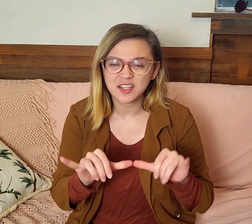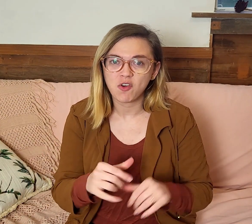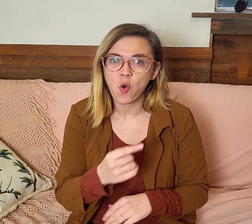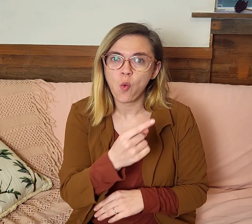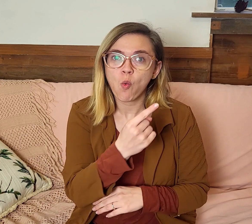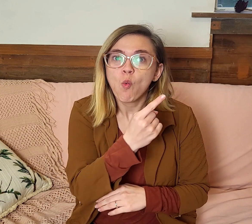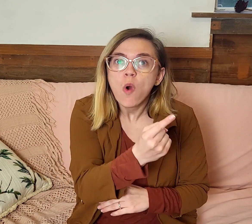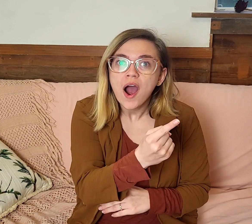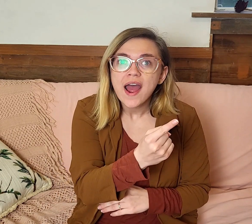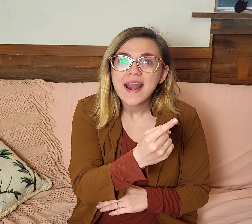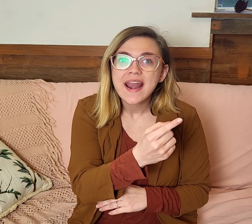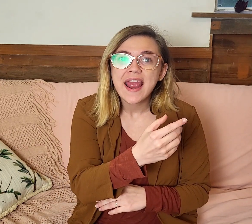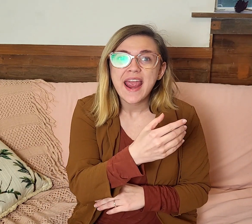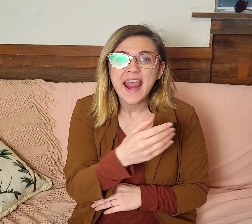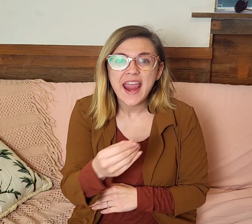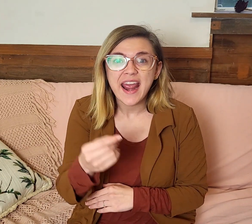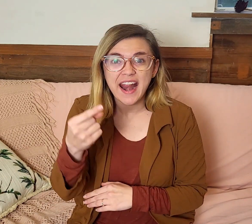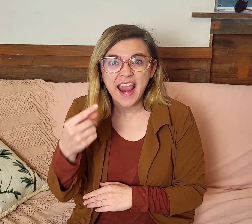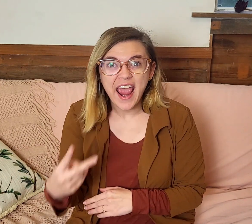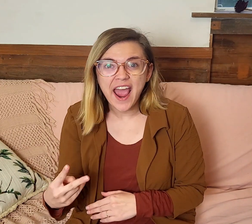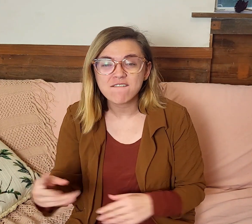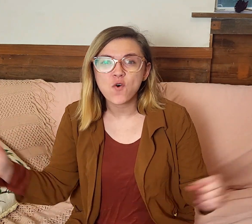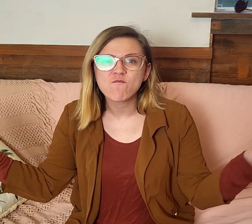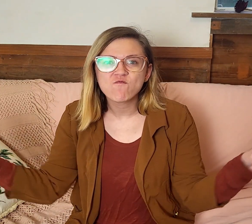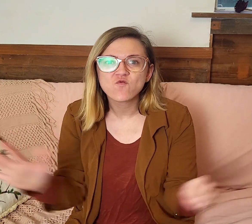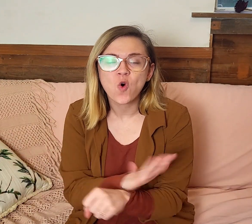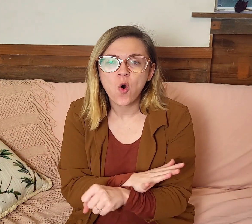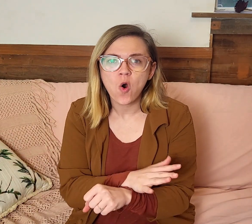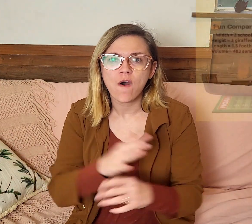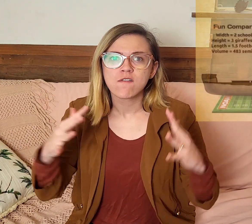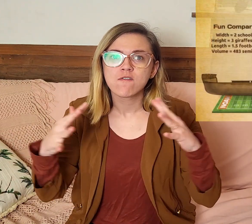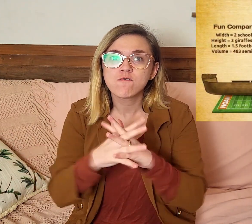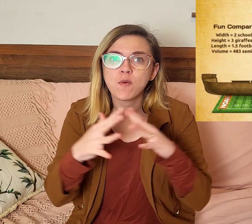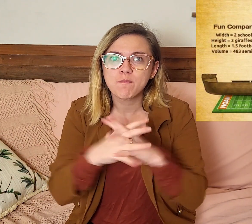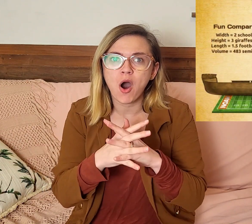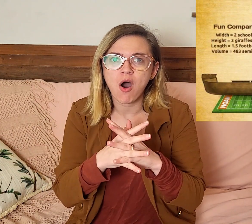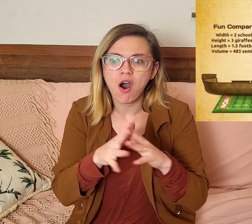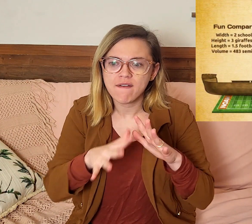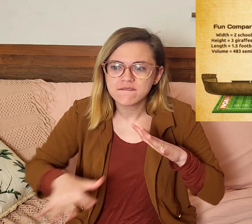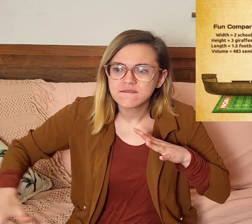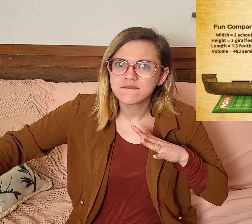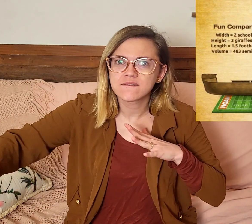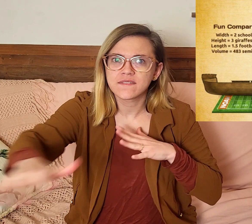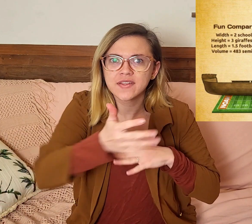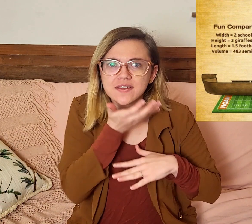of 1.5 full-size football fields.